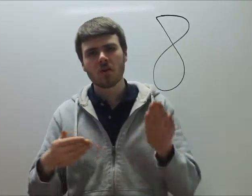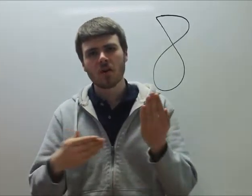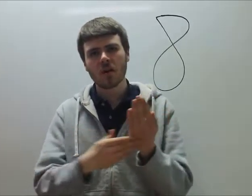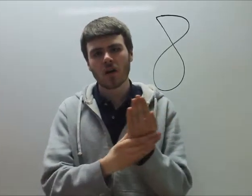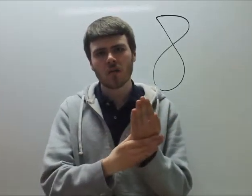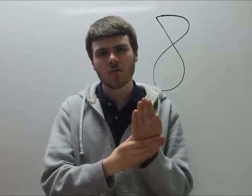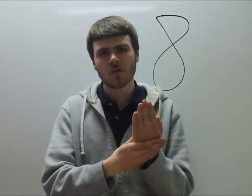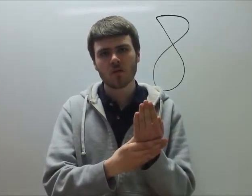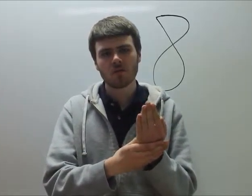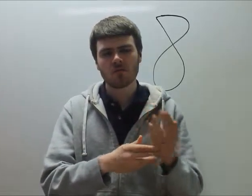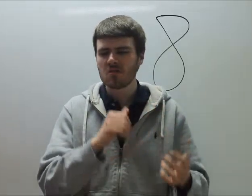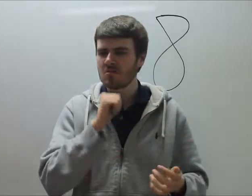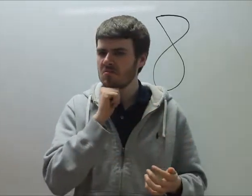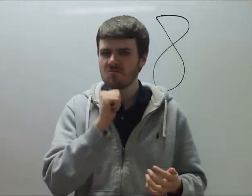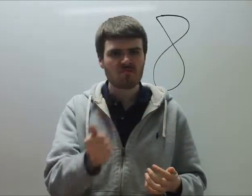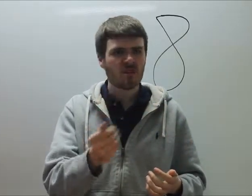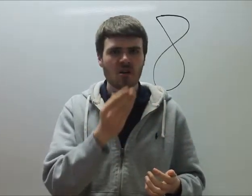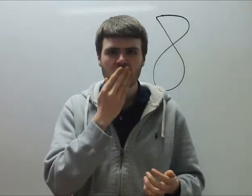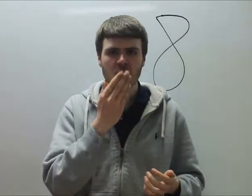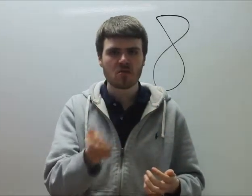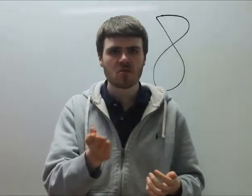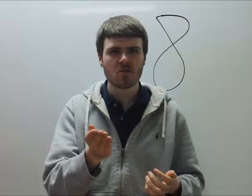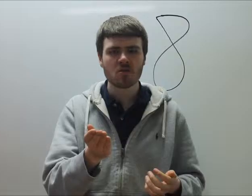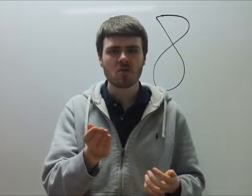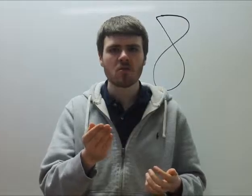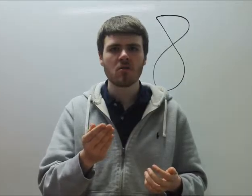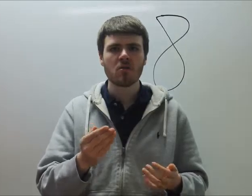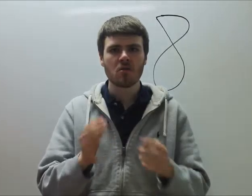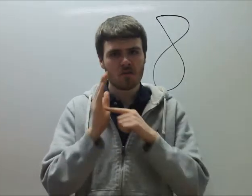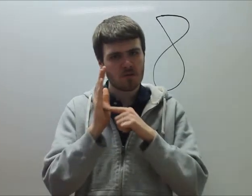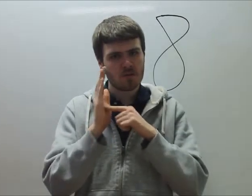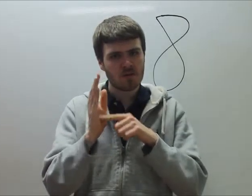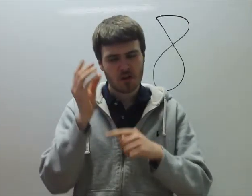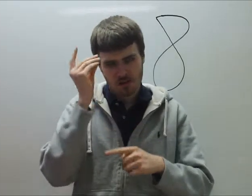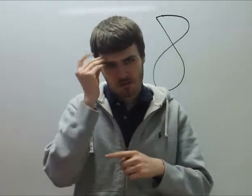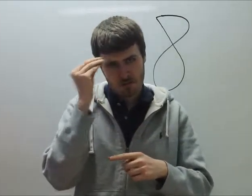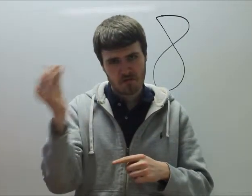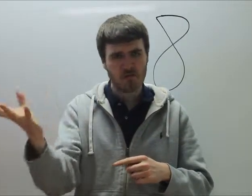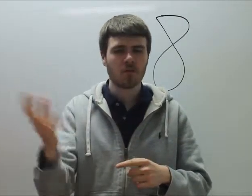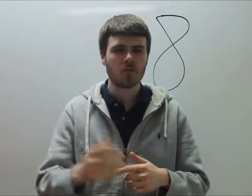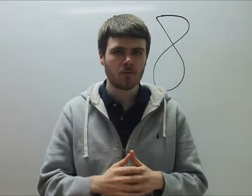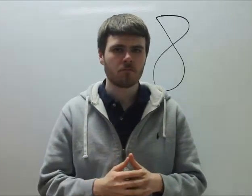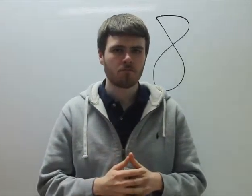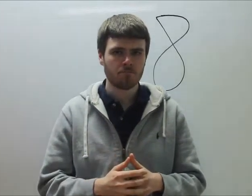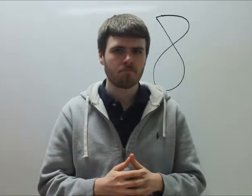then the average is not a good way to represent the